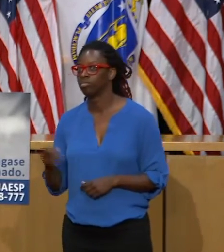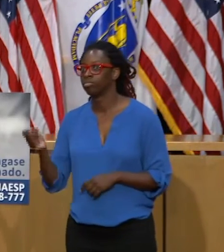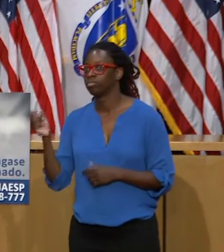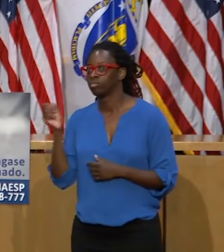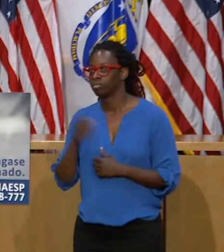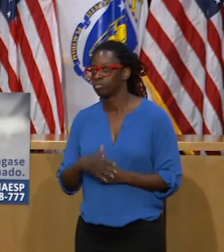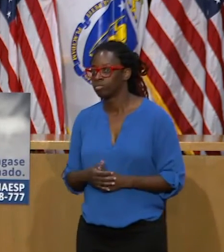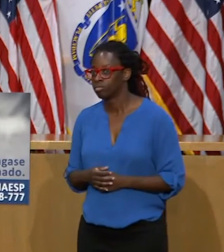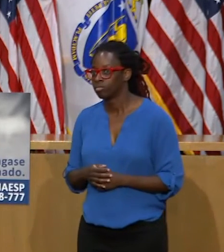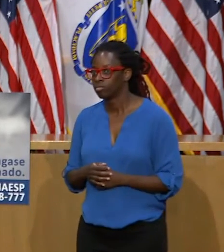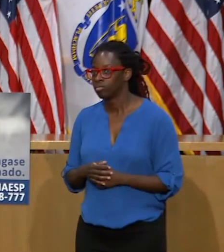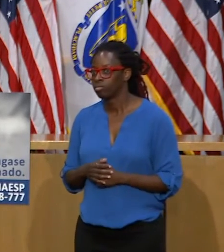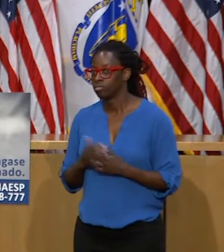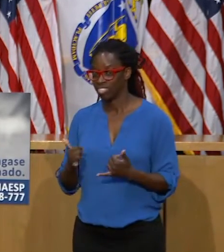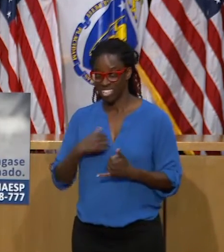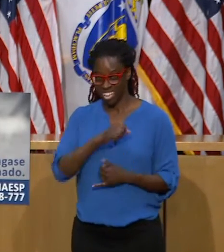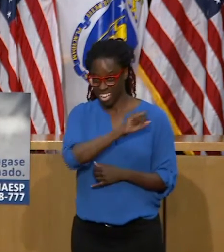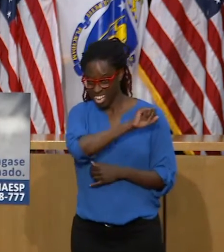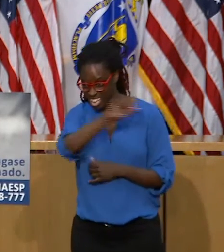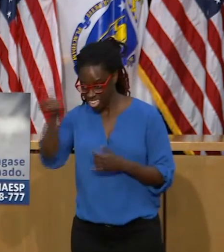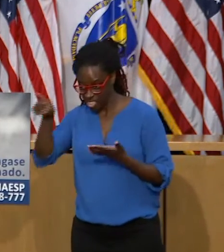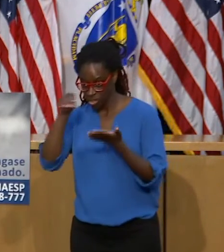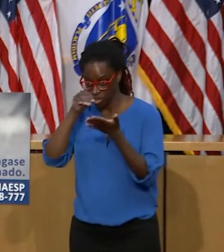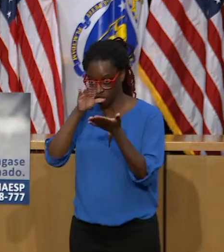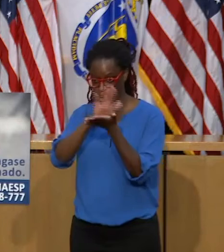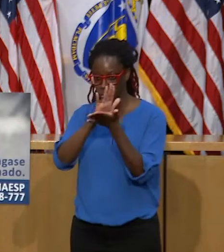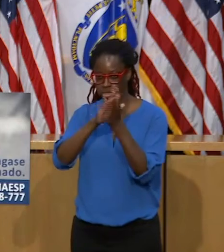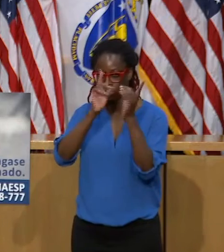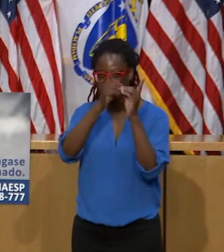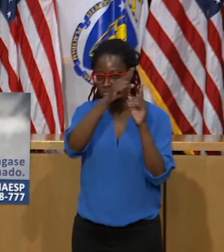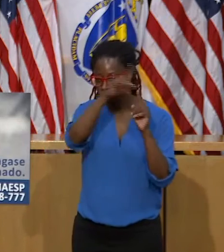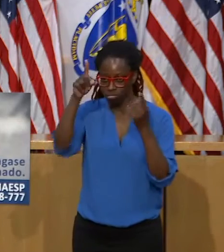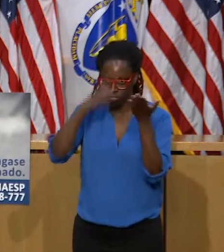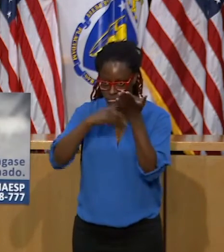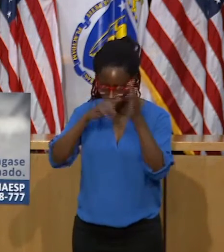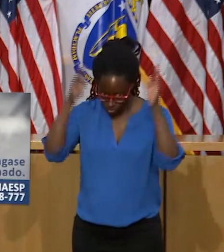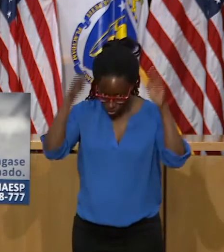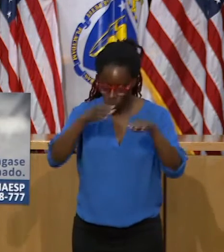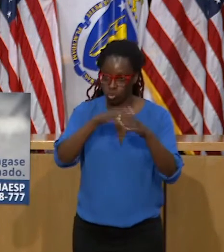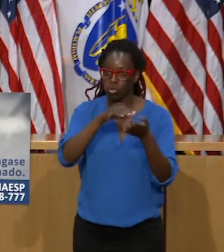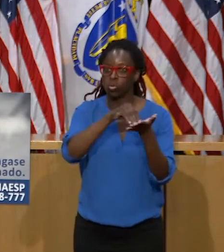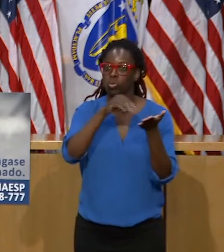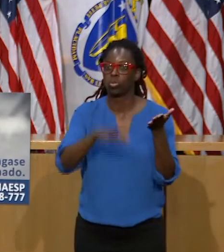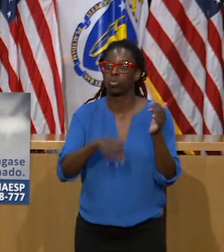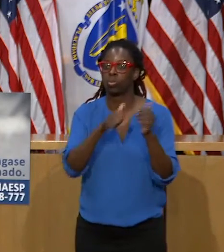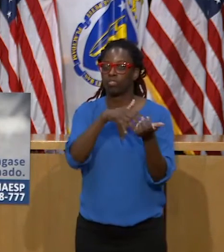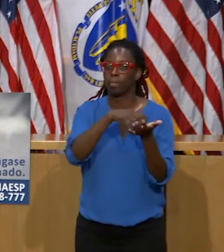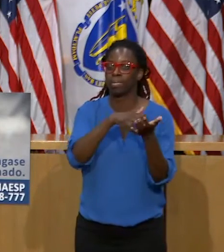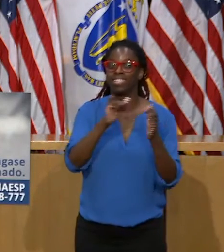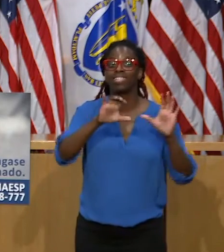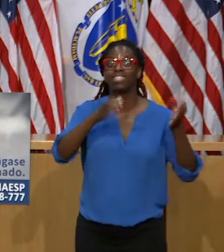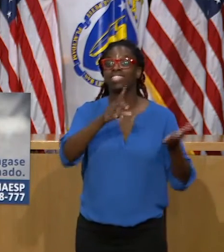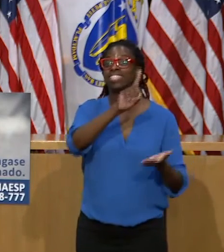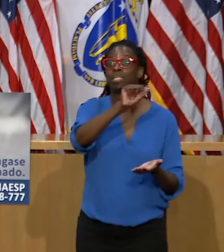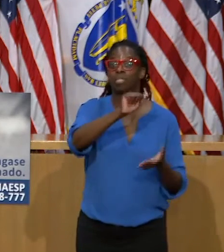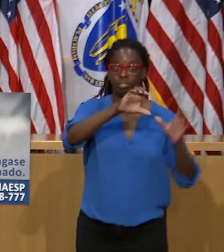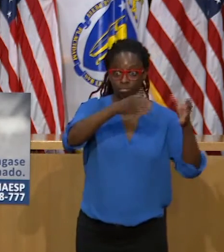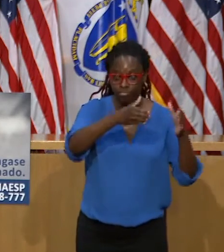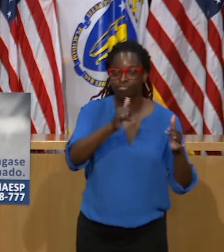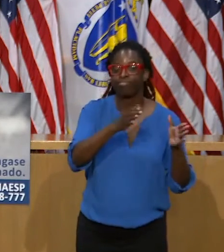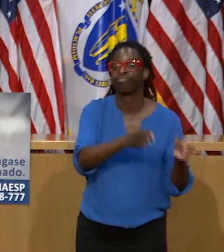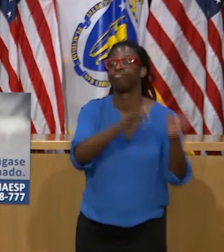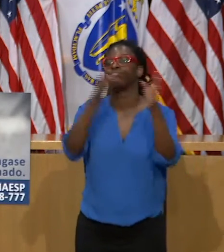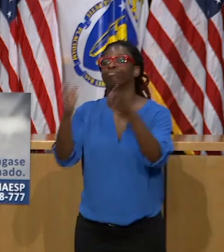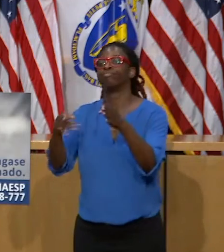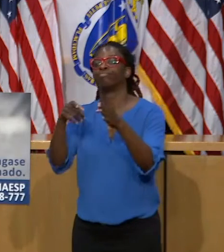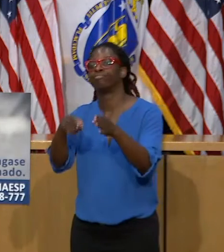vulnerable students, including English language learners, including students with special needs. If a district, for example, is in a